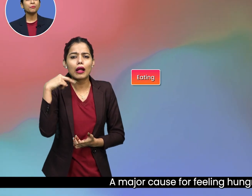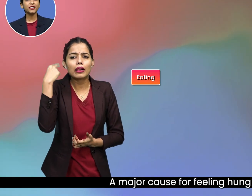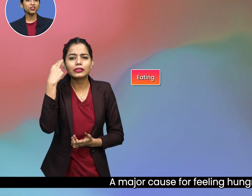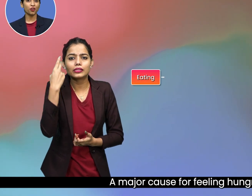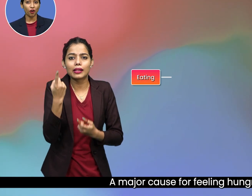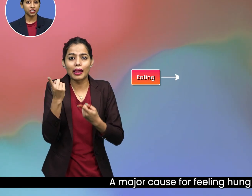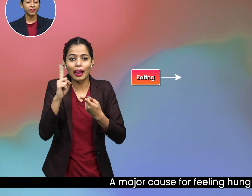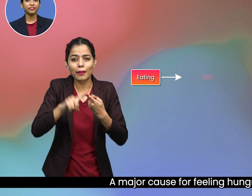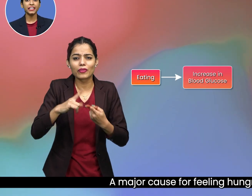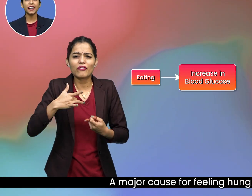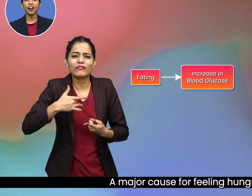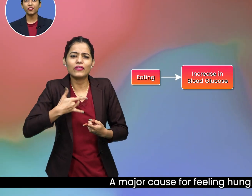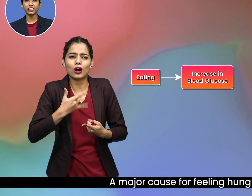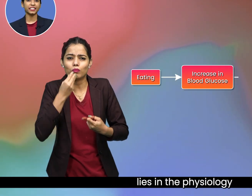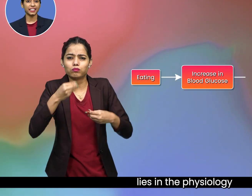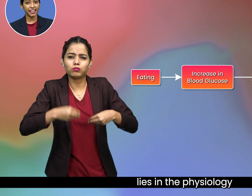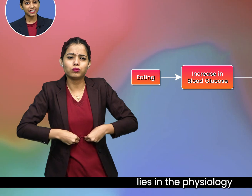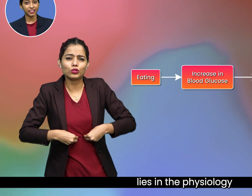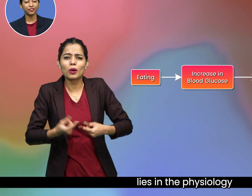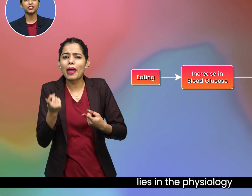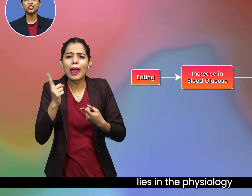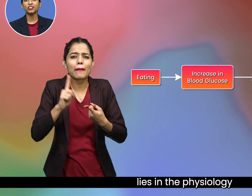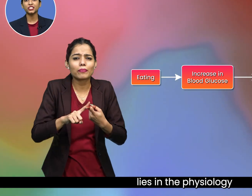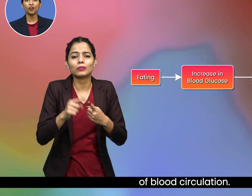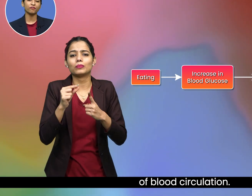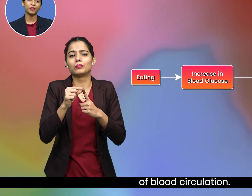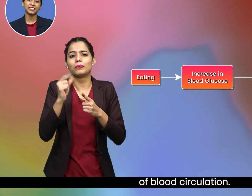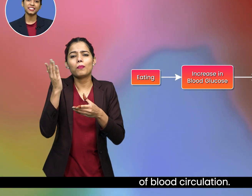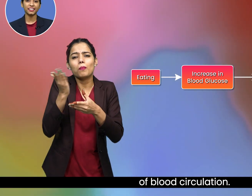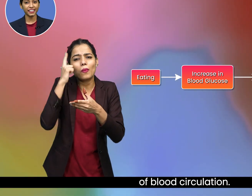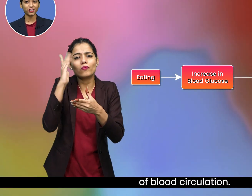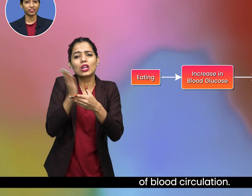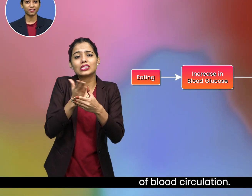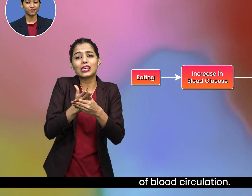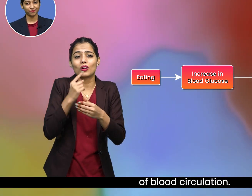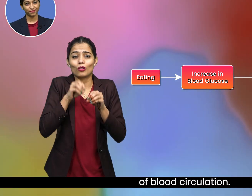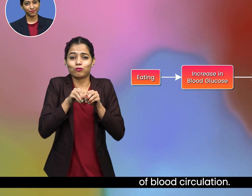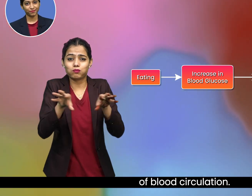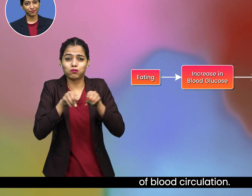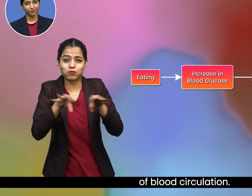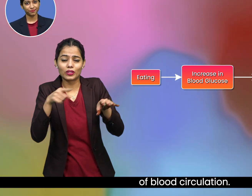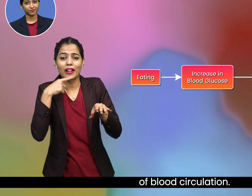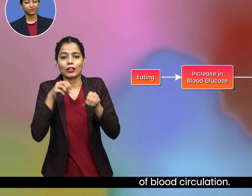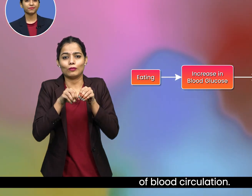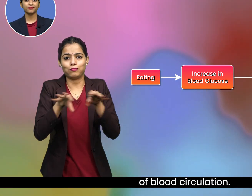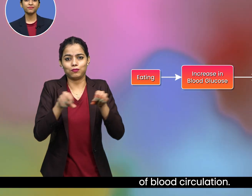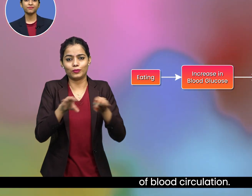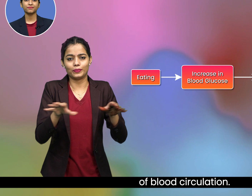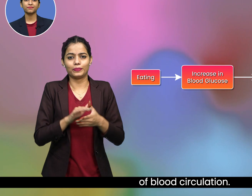A major cause for feeling hungry lies in the physiology of blood circulation.